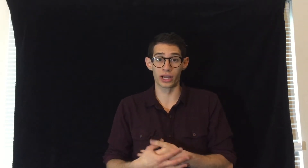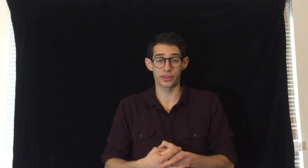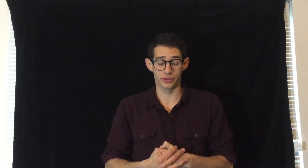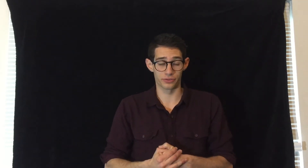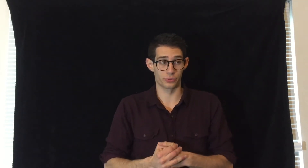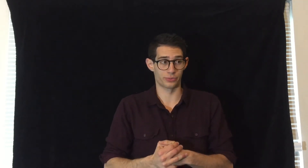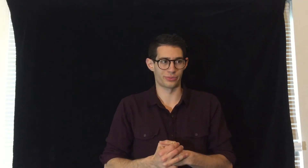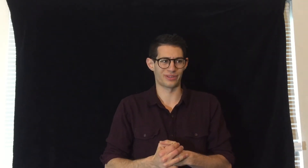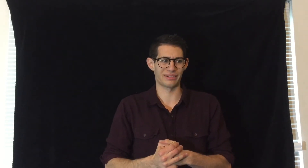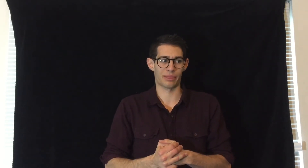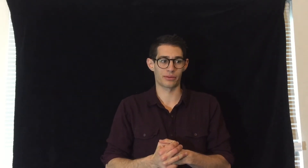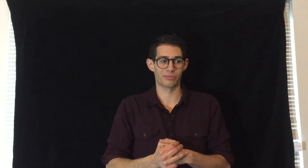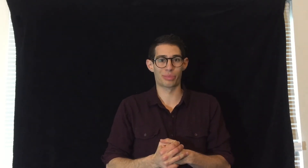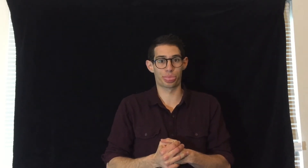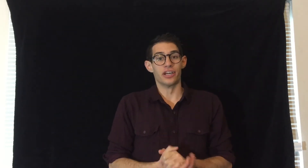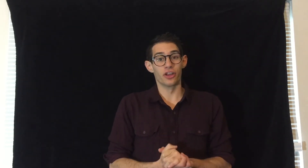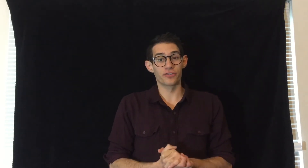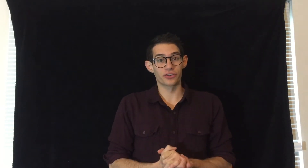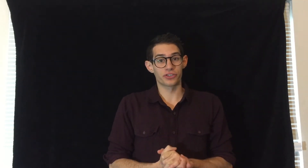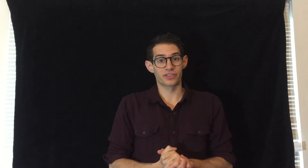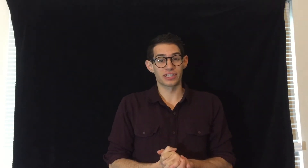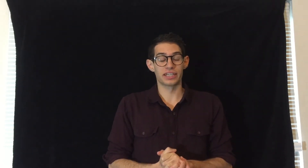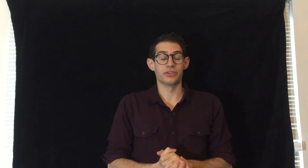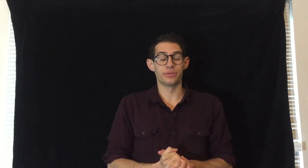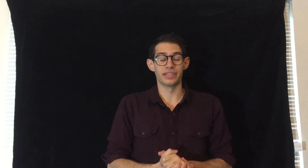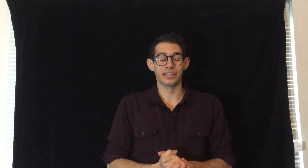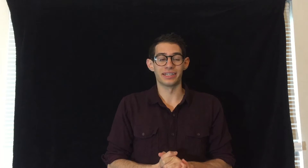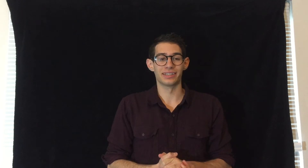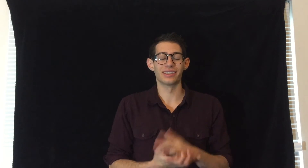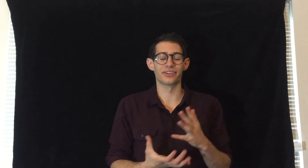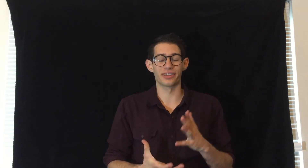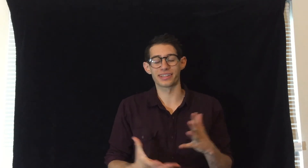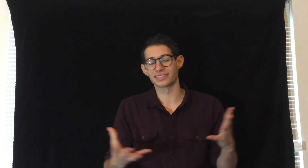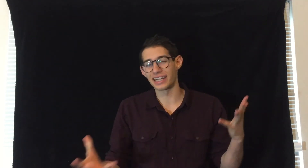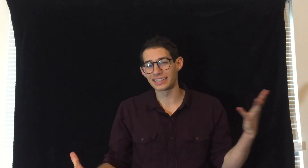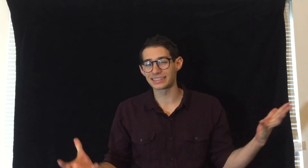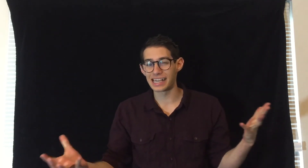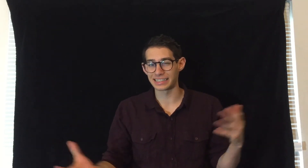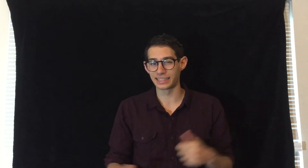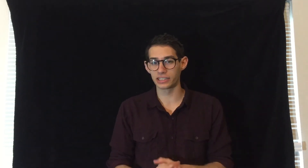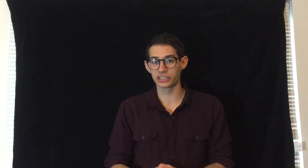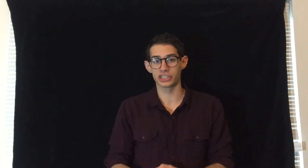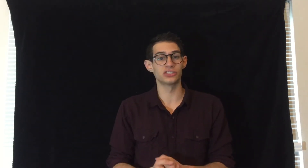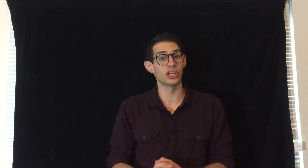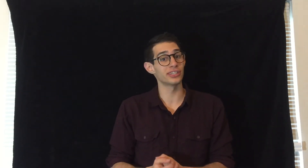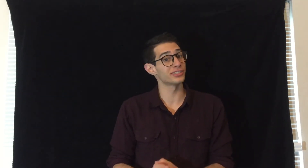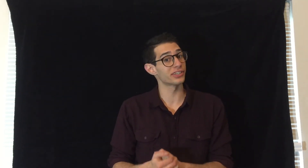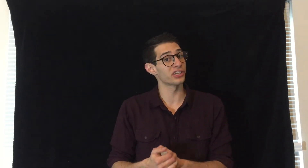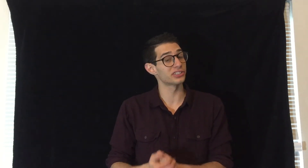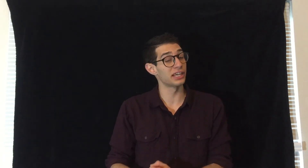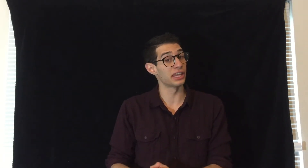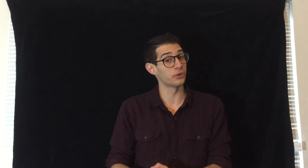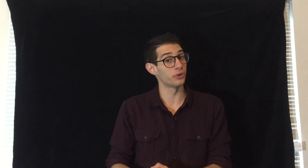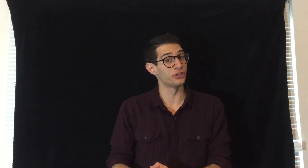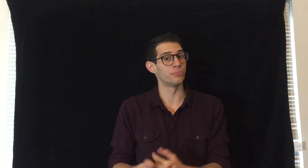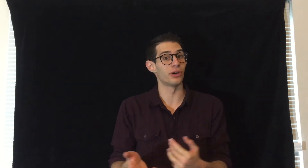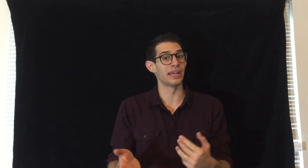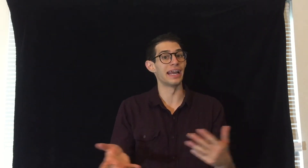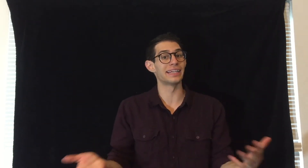what? What? Another version of the sign could be literally the signed exact English. It's not necessarily sign language, but it gets